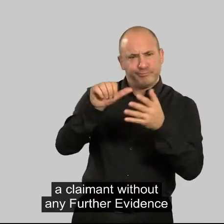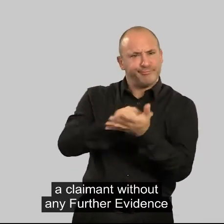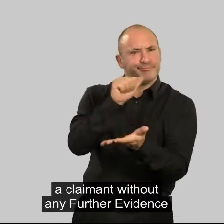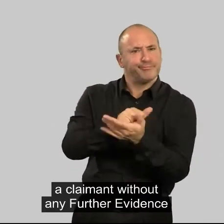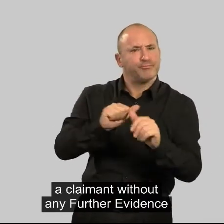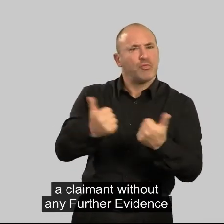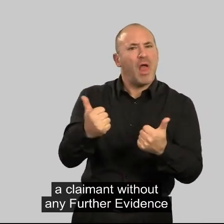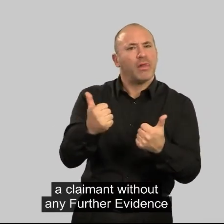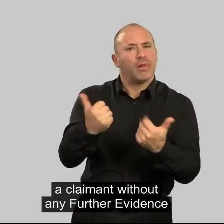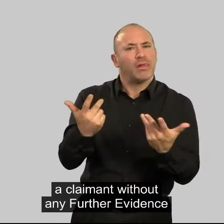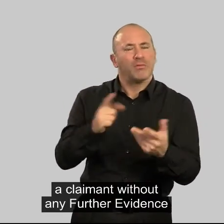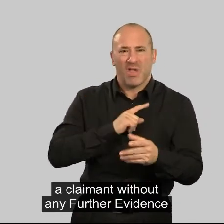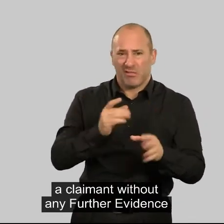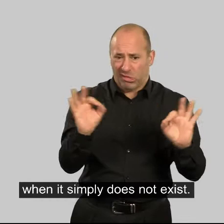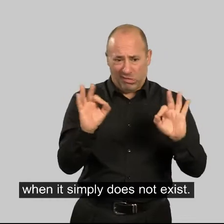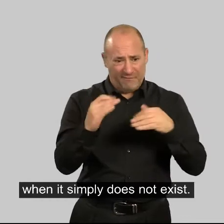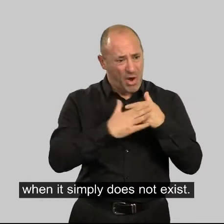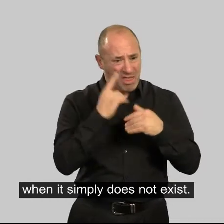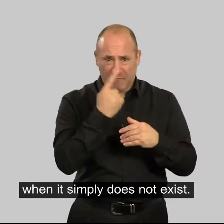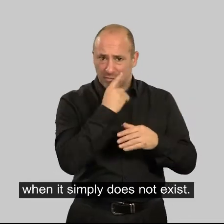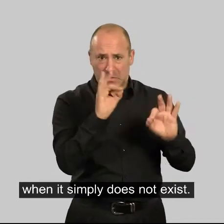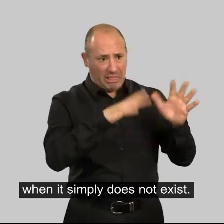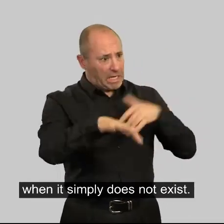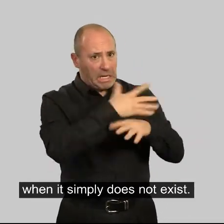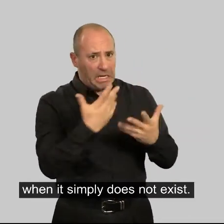it simply does not exist.